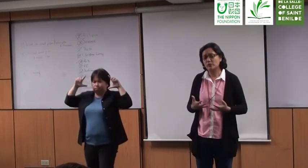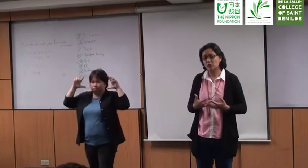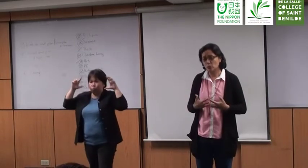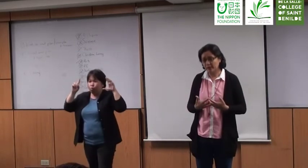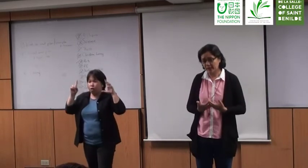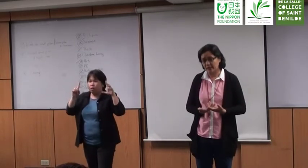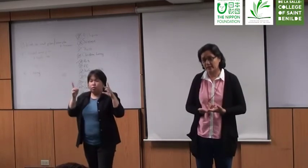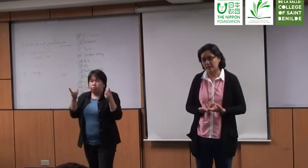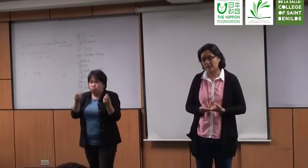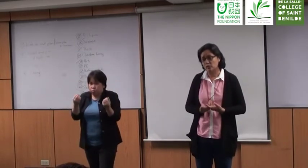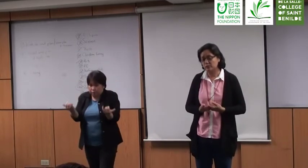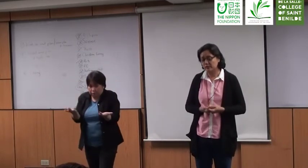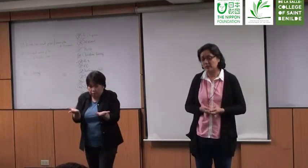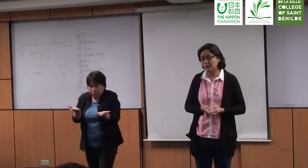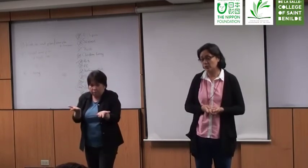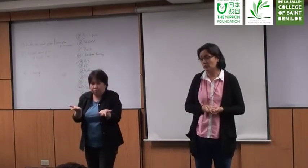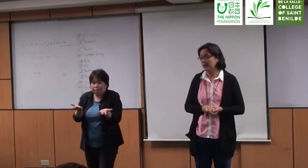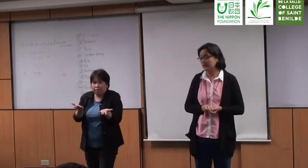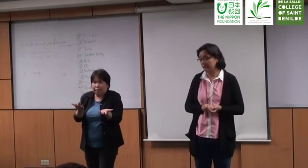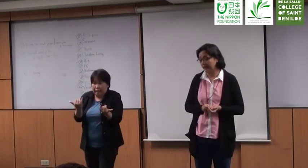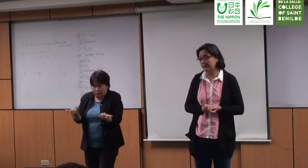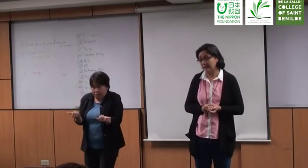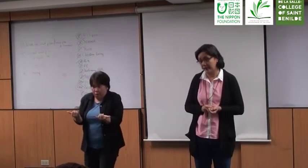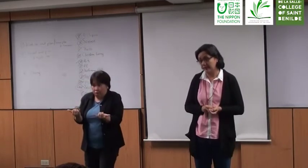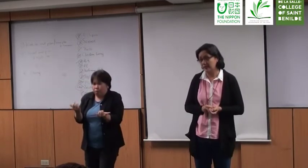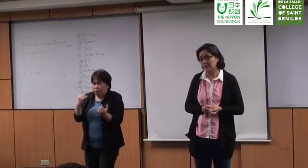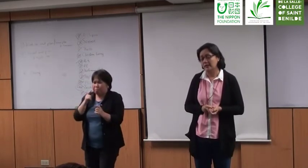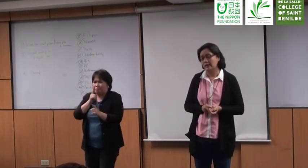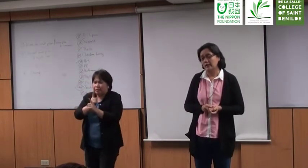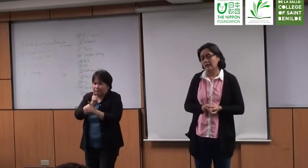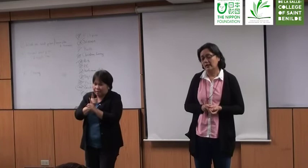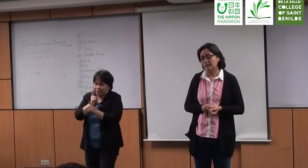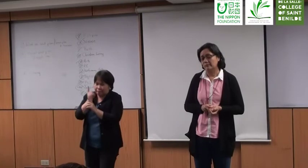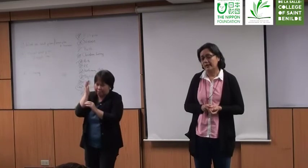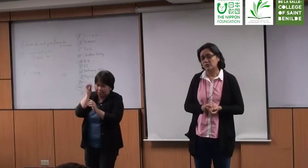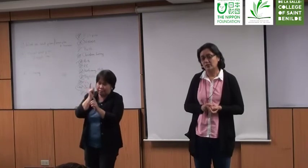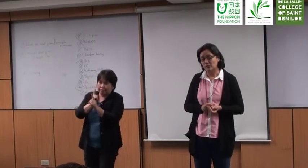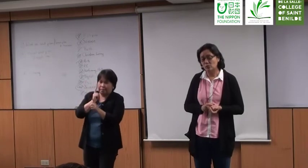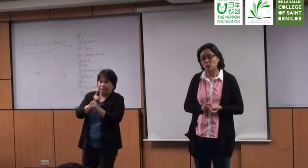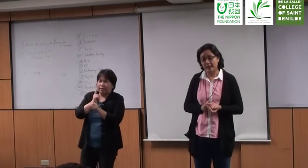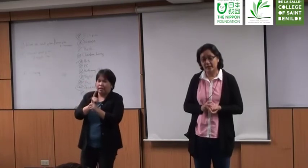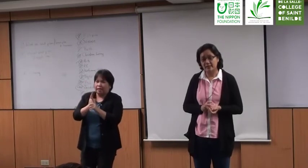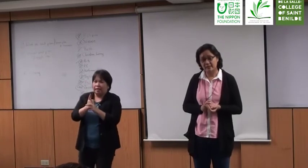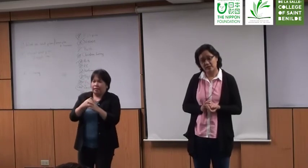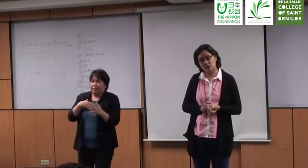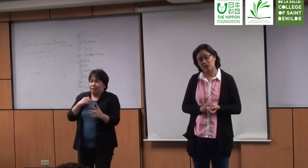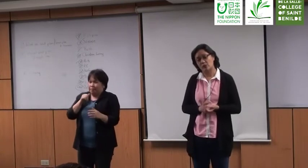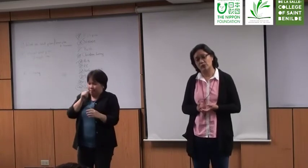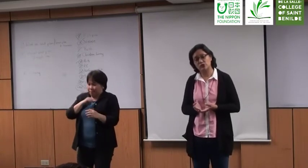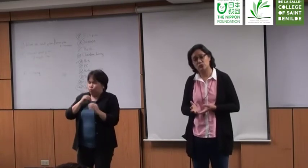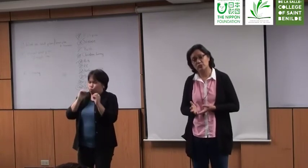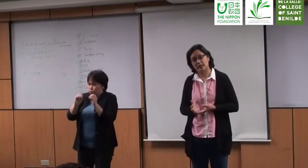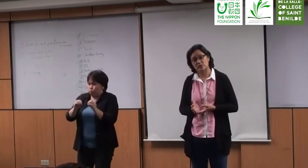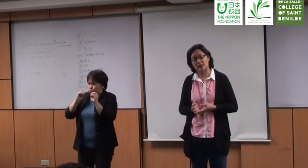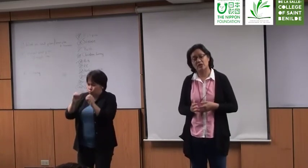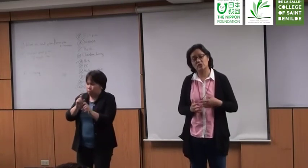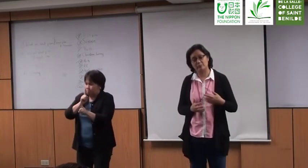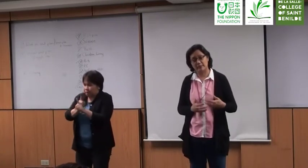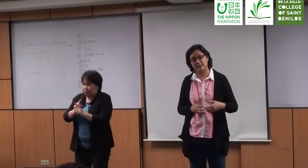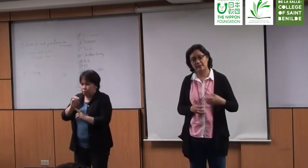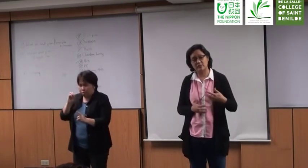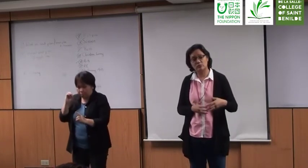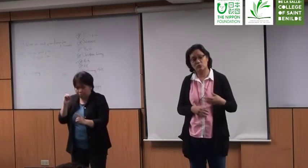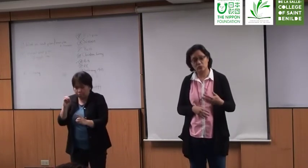Whatever we're doing here, hopefully we're doing the right thing. As we do well in teaching our students, we're